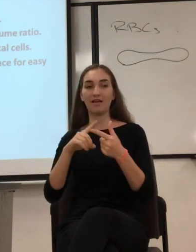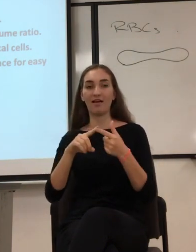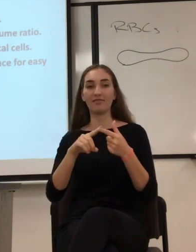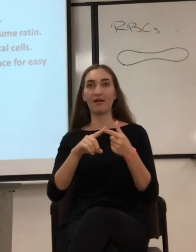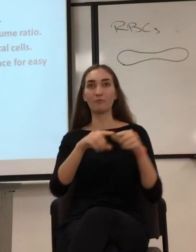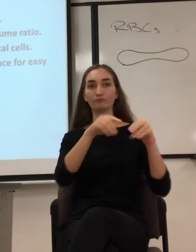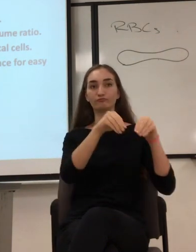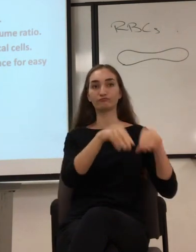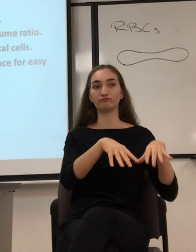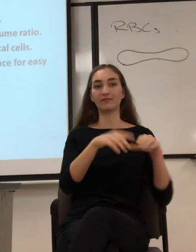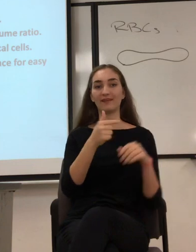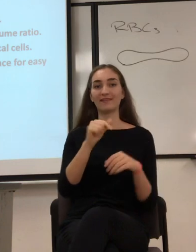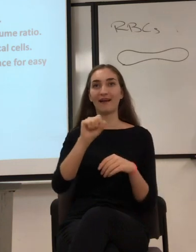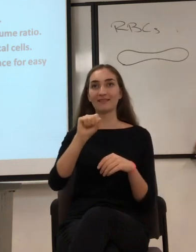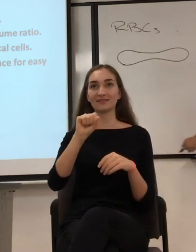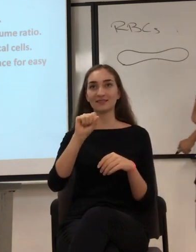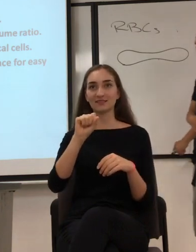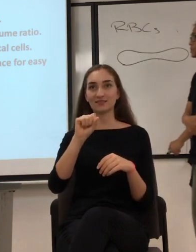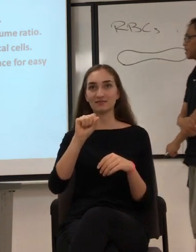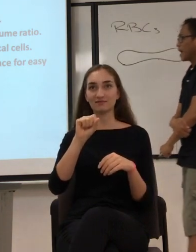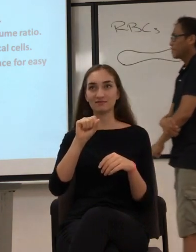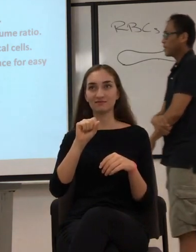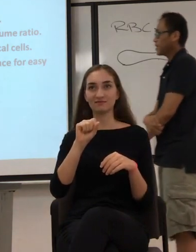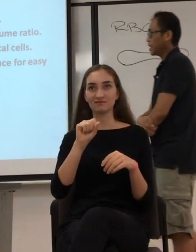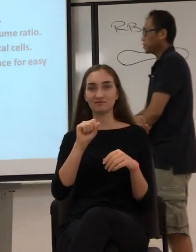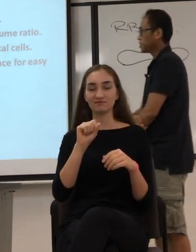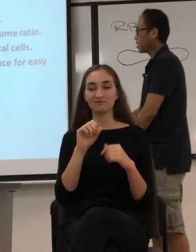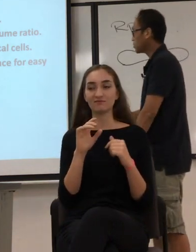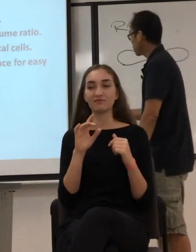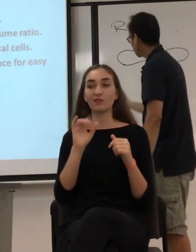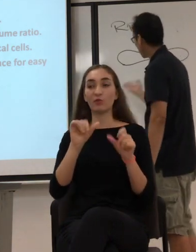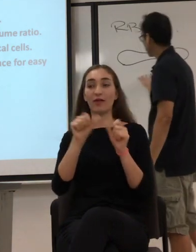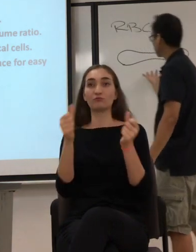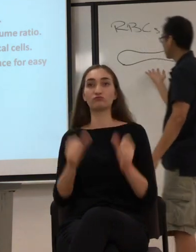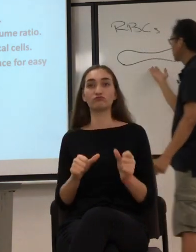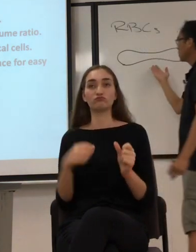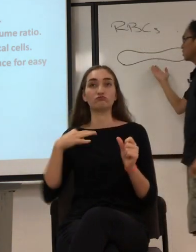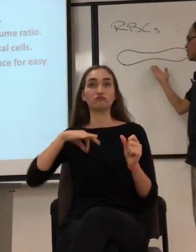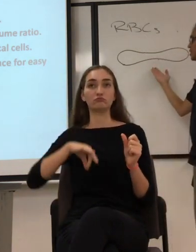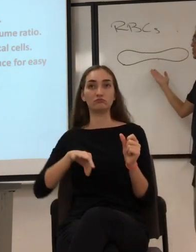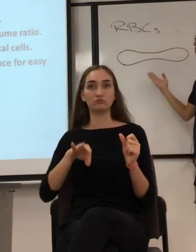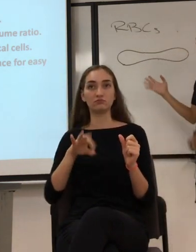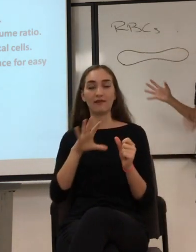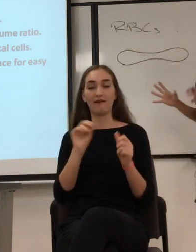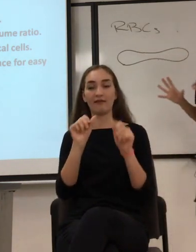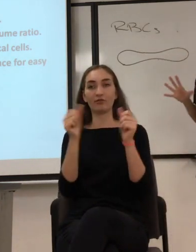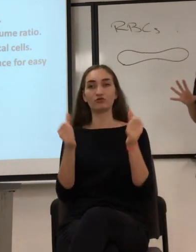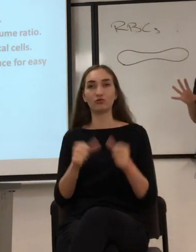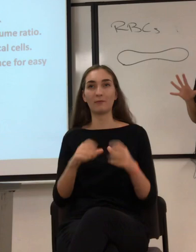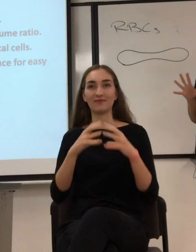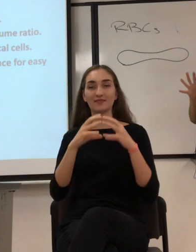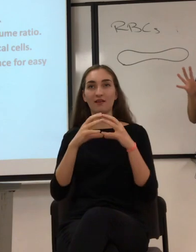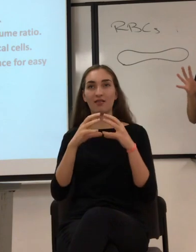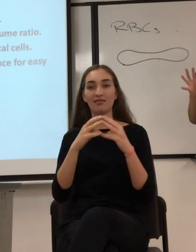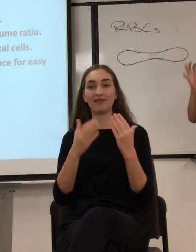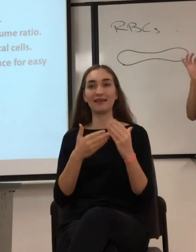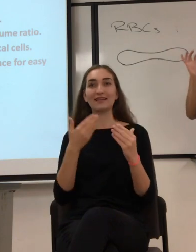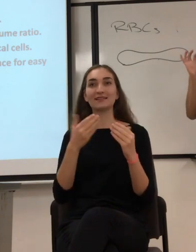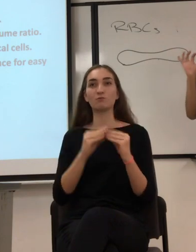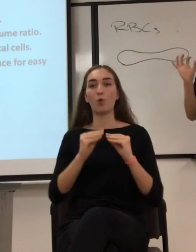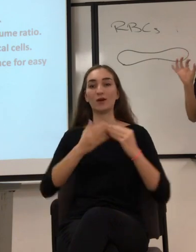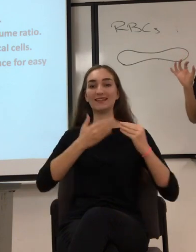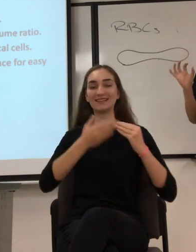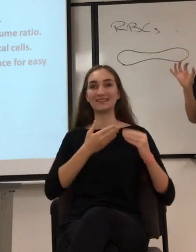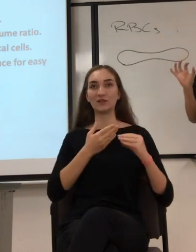lung or at the systemic capillaries. And so the shape is advantageous. And also this shape is easier to navigate through